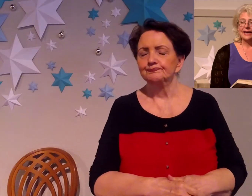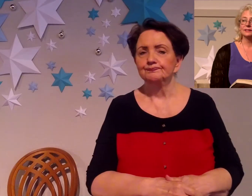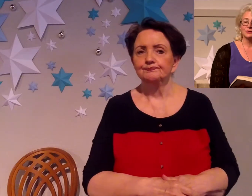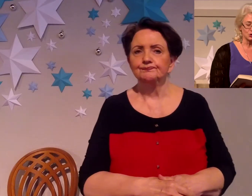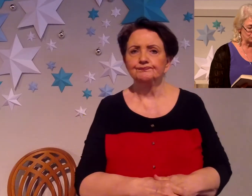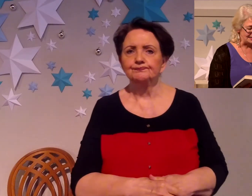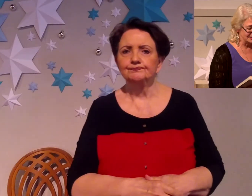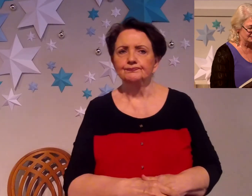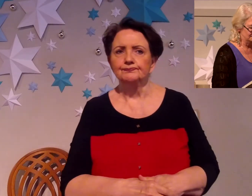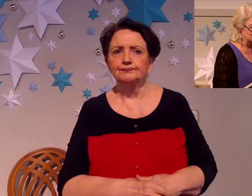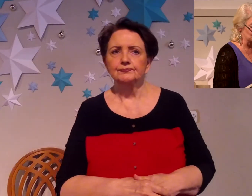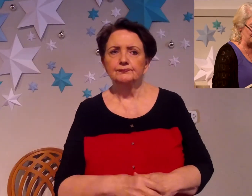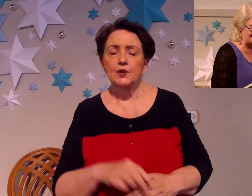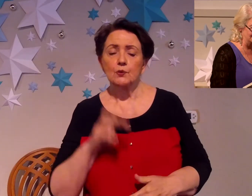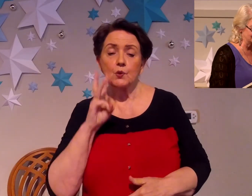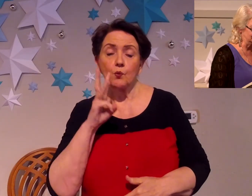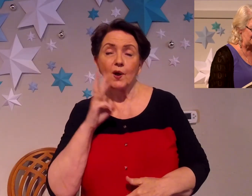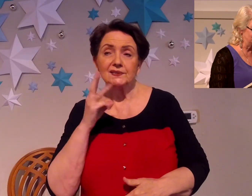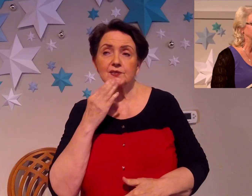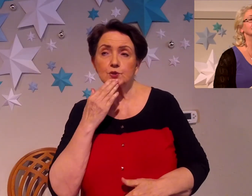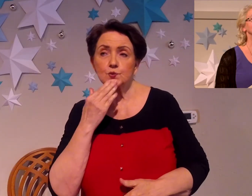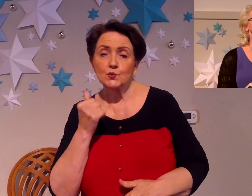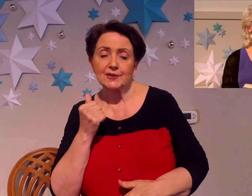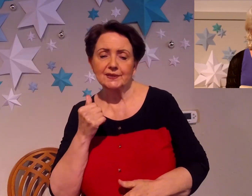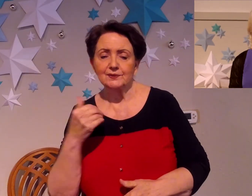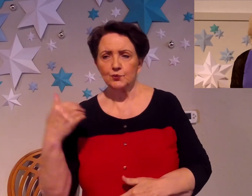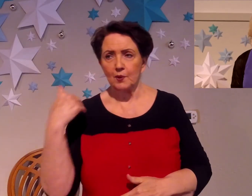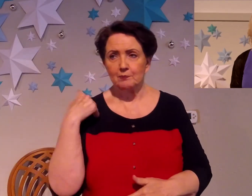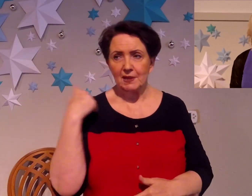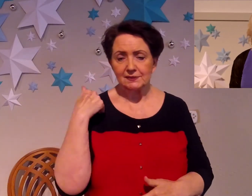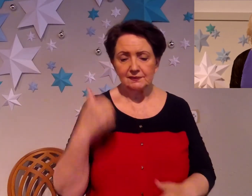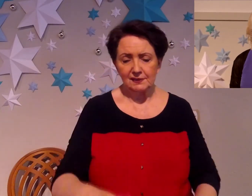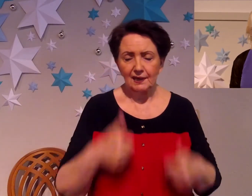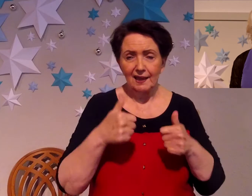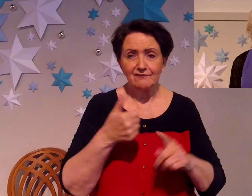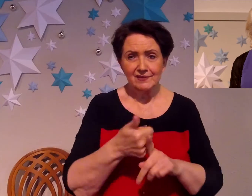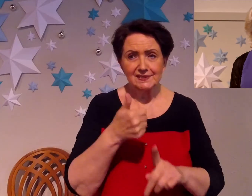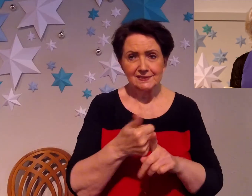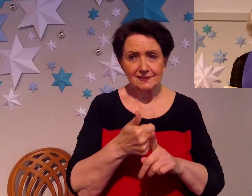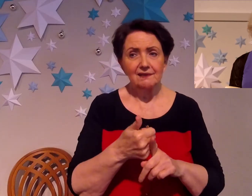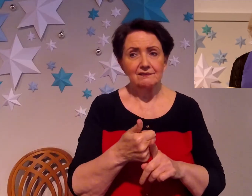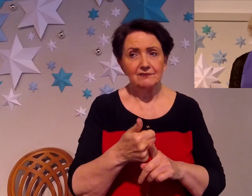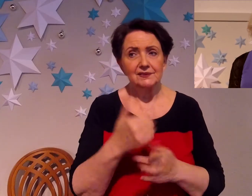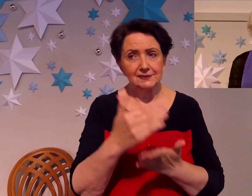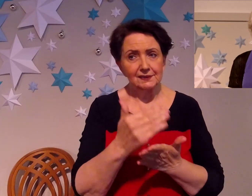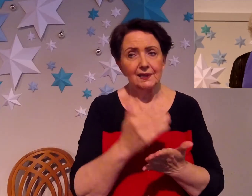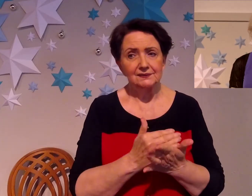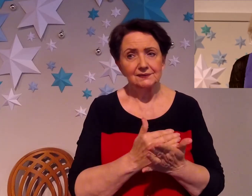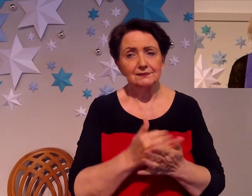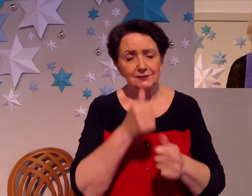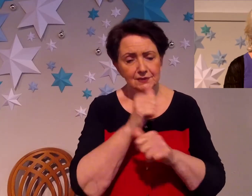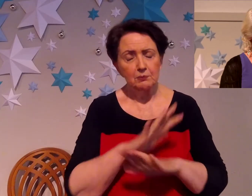Even the wine is sweet to remind us that life itself is a blessing.